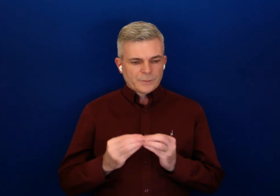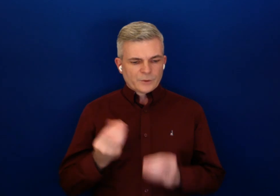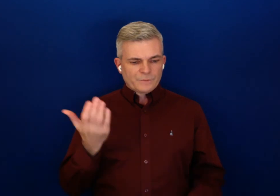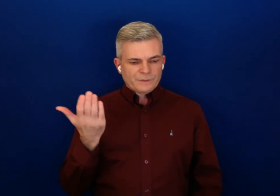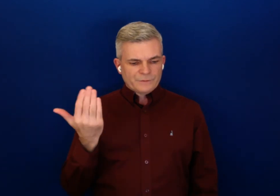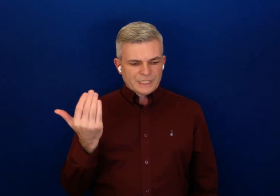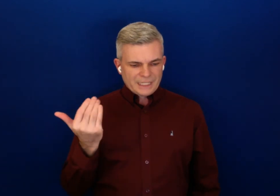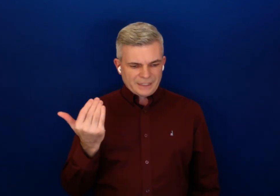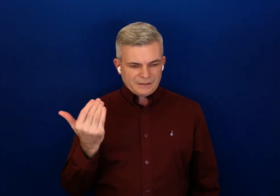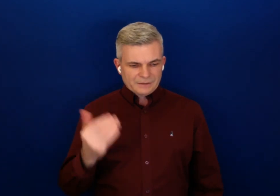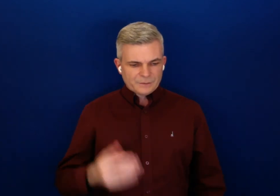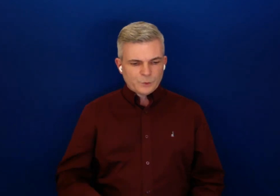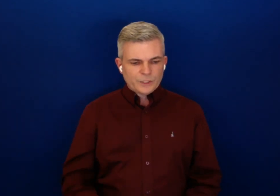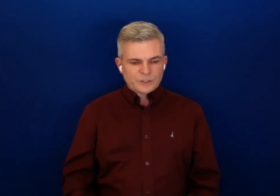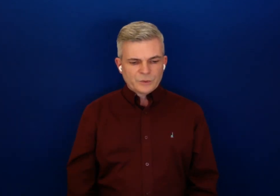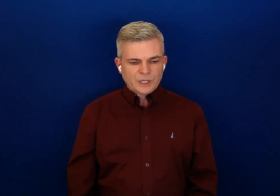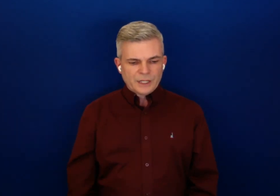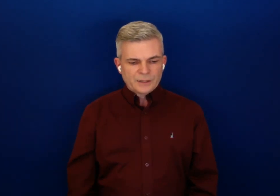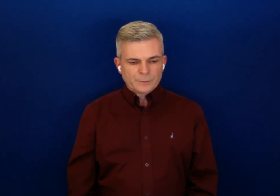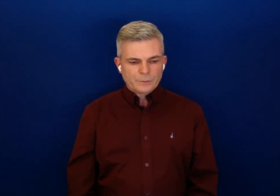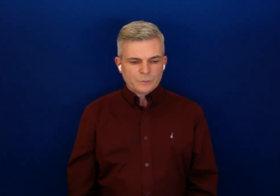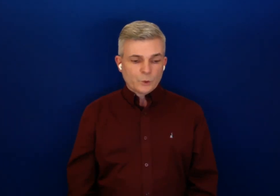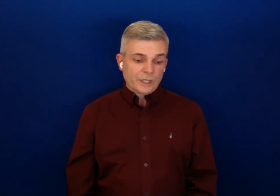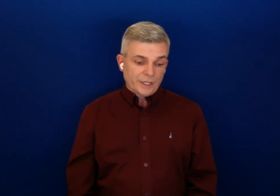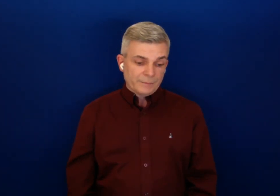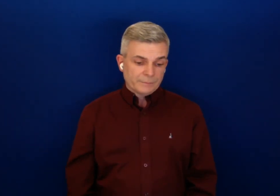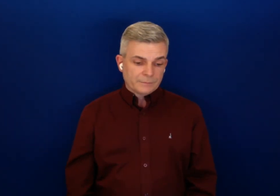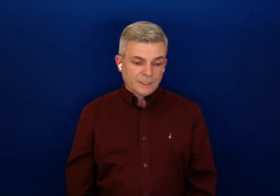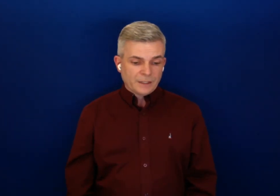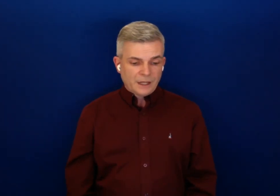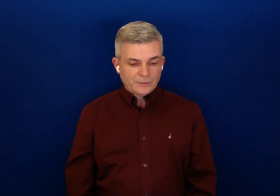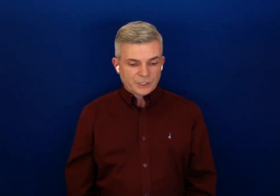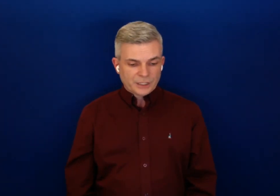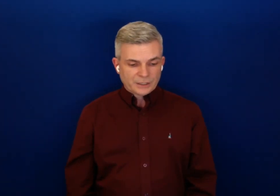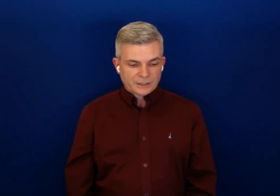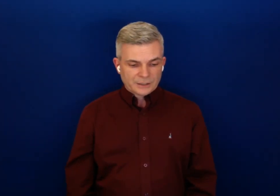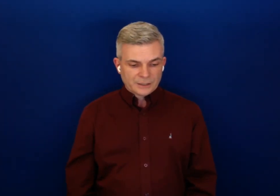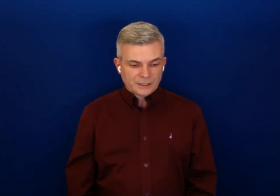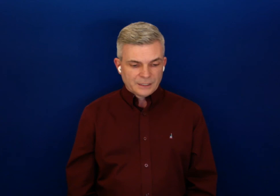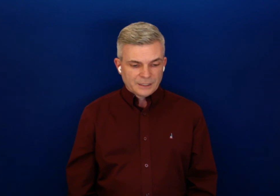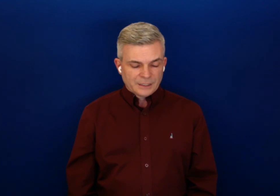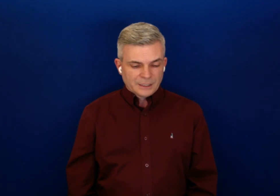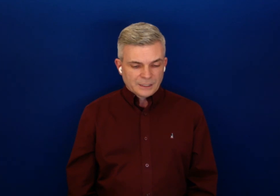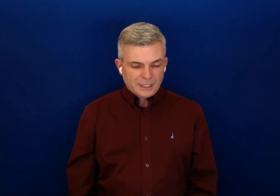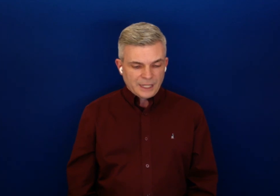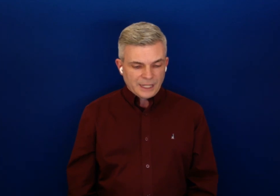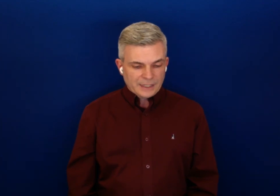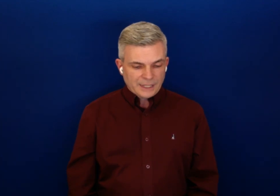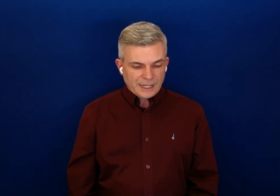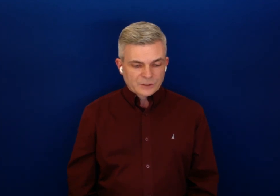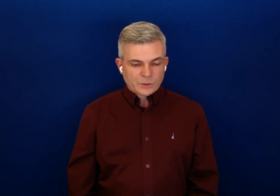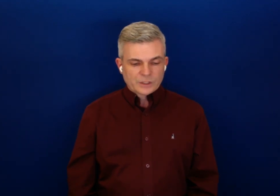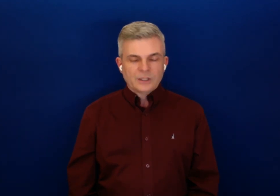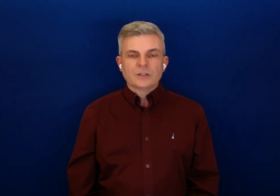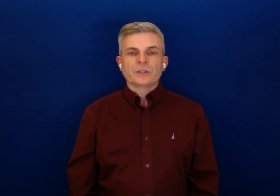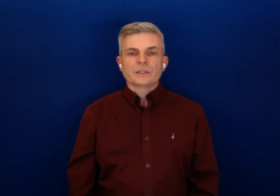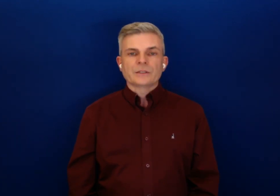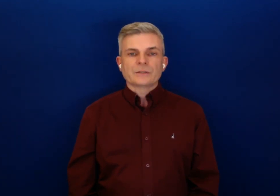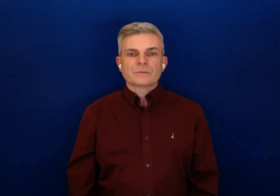Number 15, point to an item or name and object and ask what color it is.